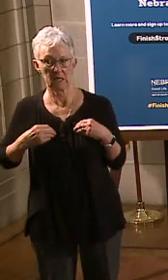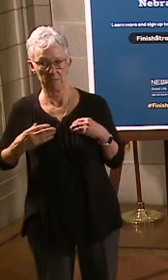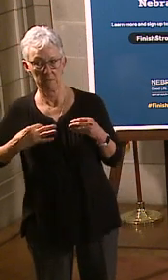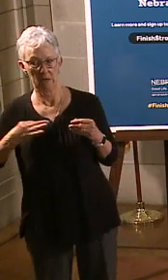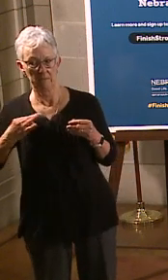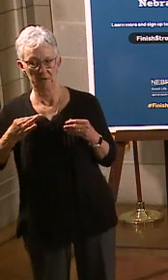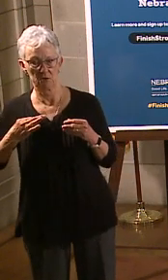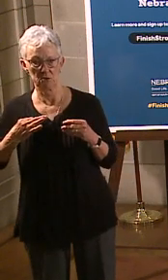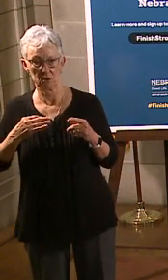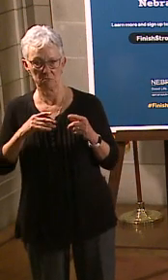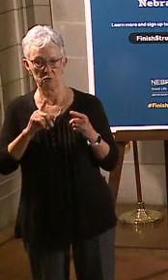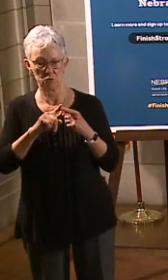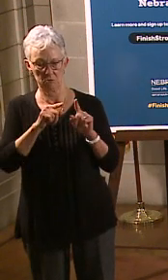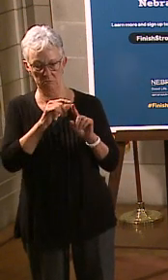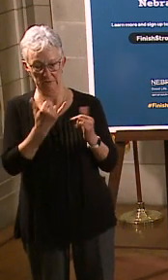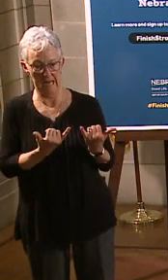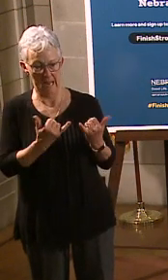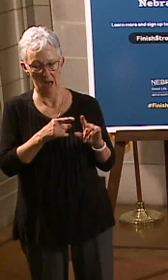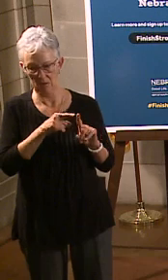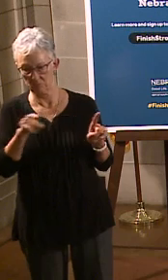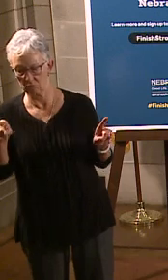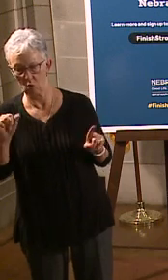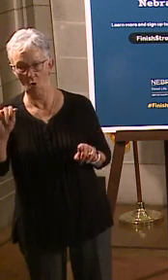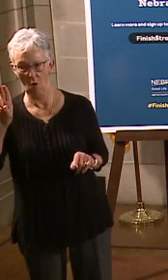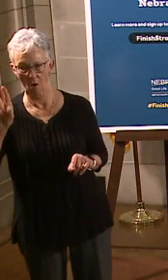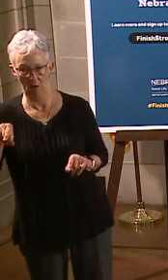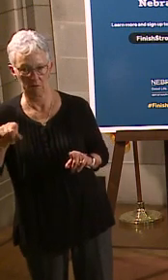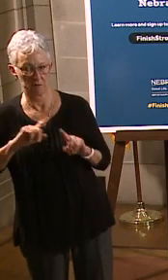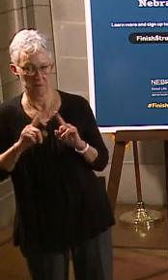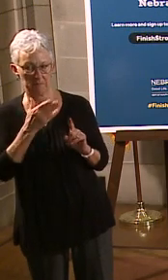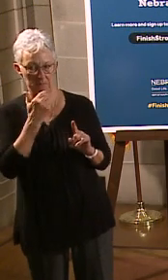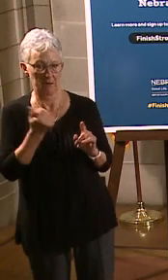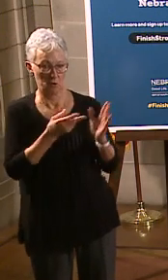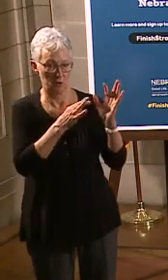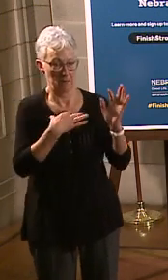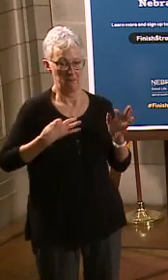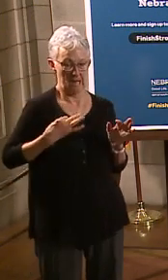applying sooner rather than later is always going to be better. So with that, Shannon, please come up.